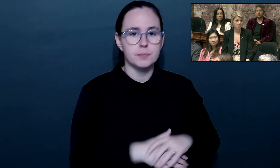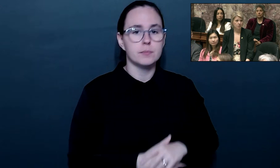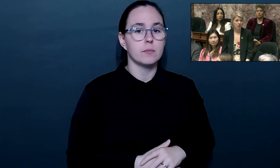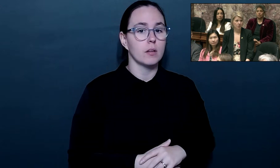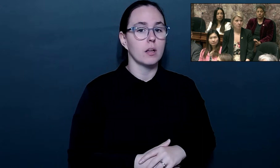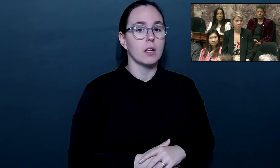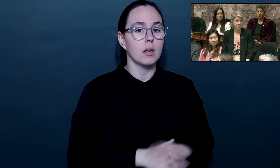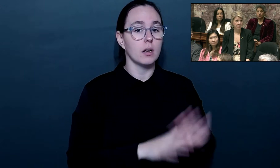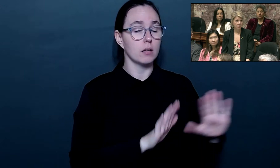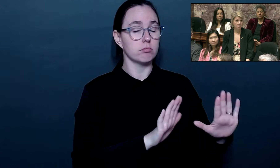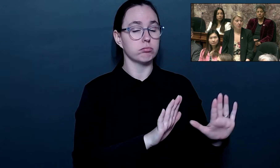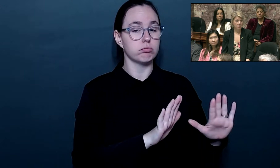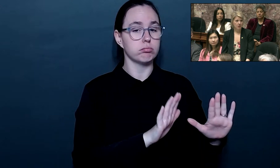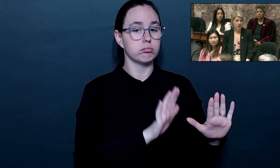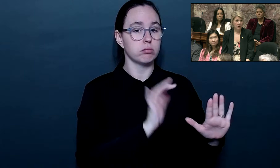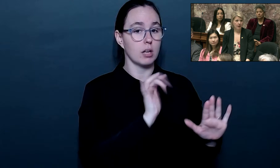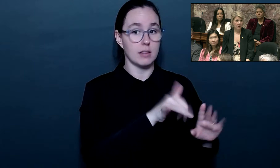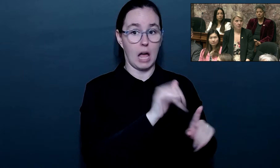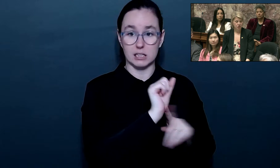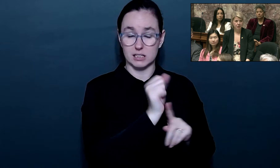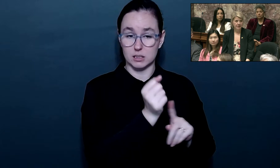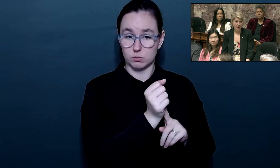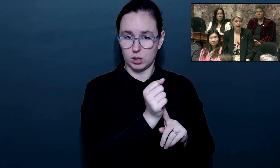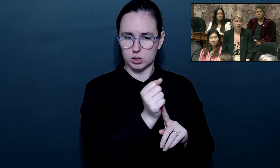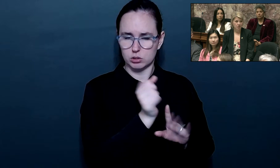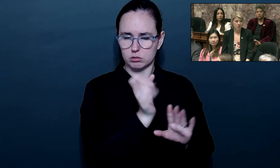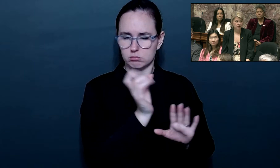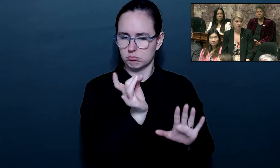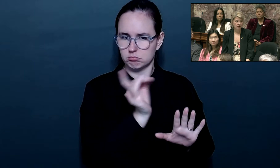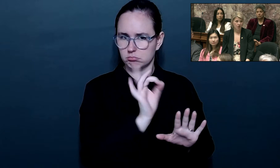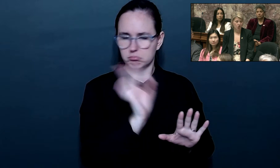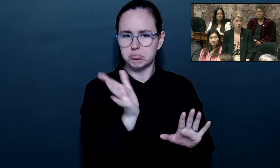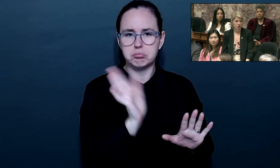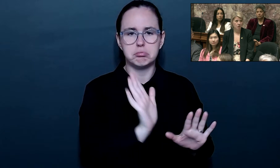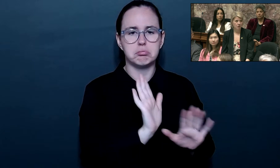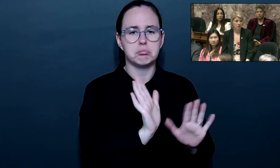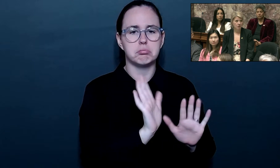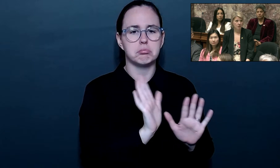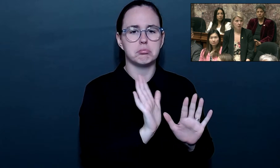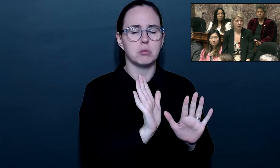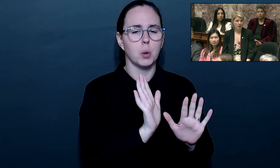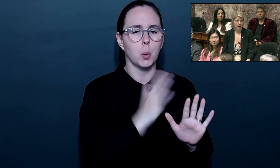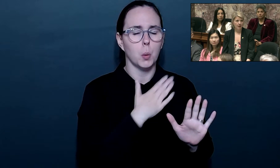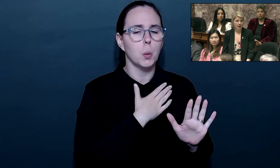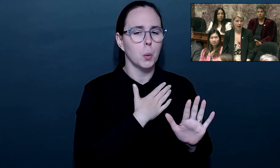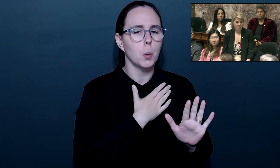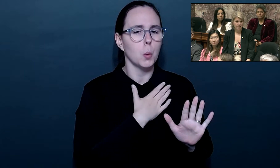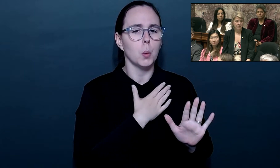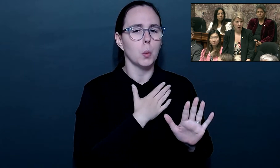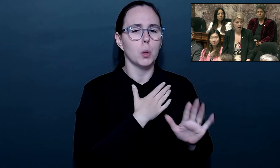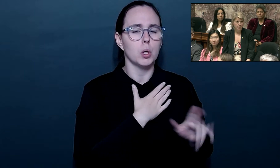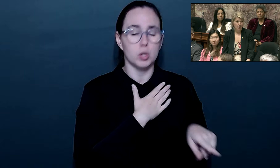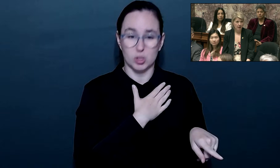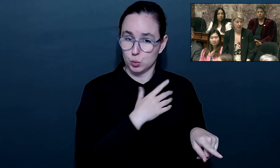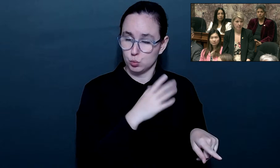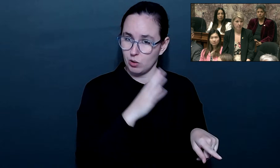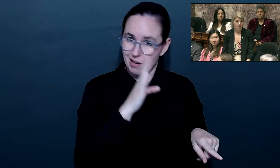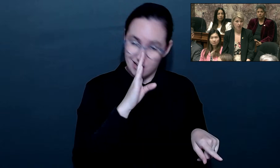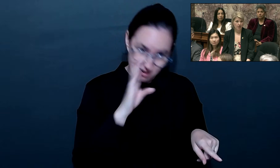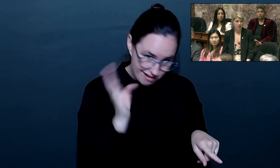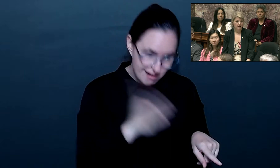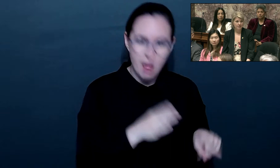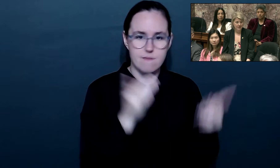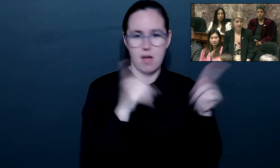awful, Honourable Speaker, and should never occur. As a mom, I